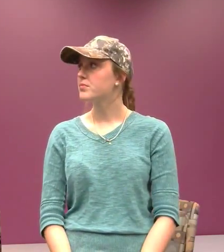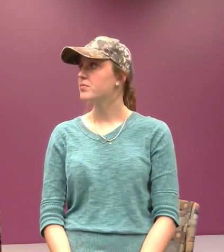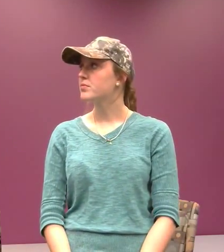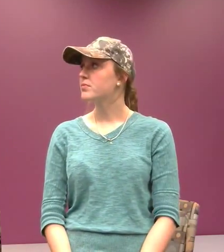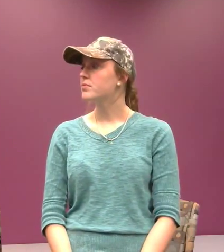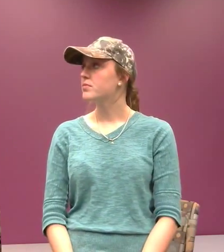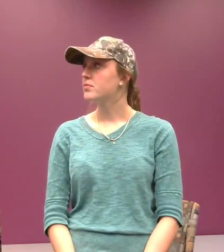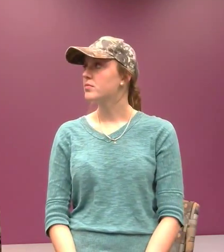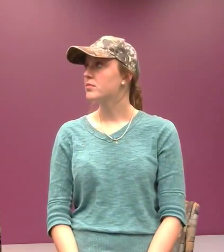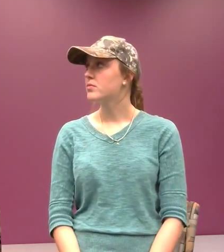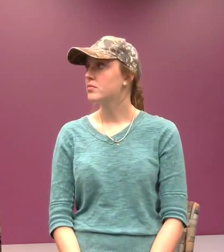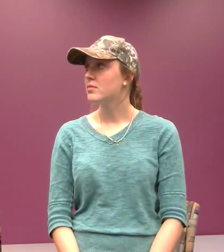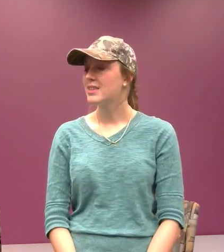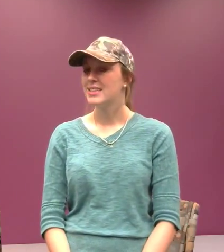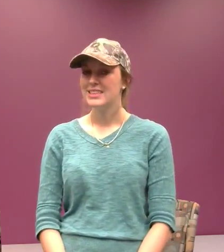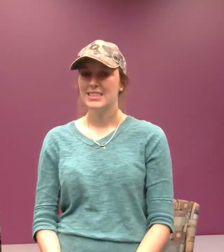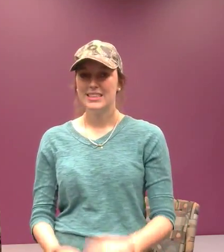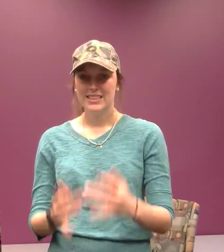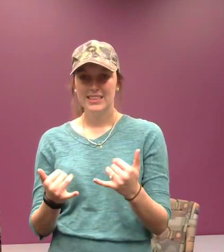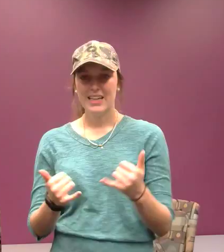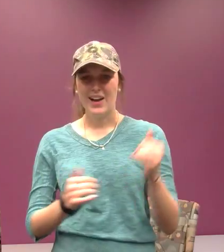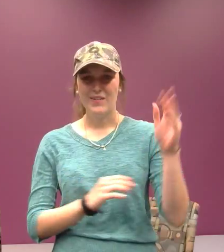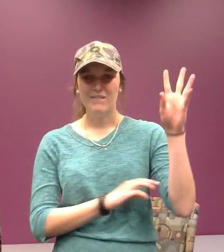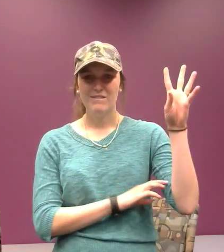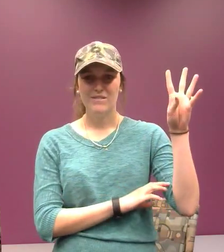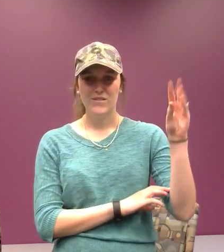Now, how about 40? What combination can we use for 40?